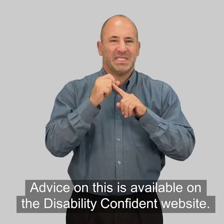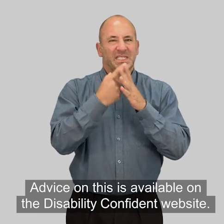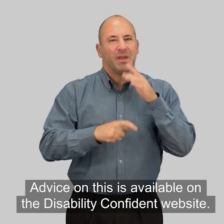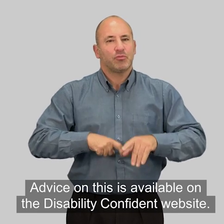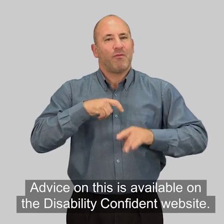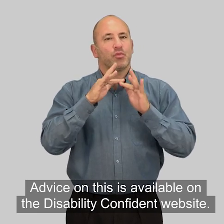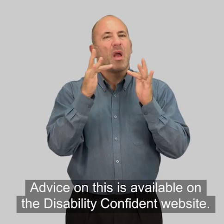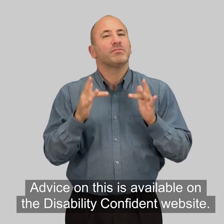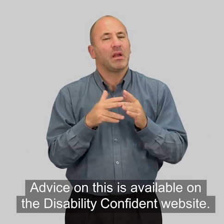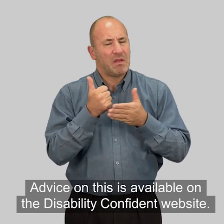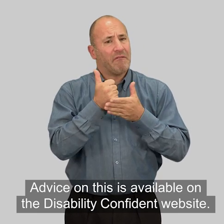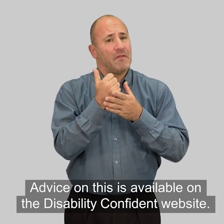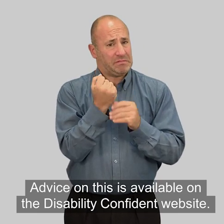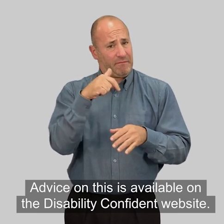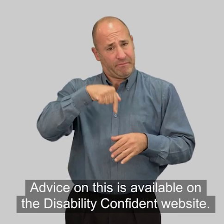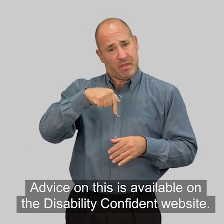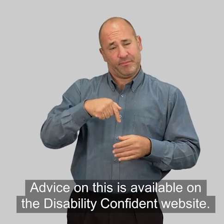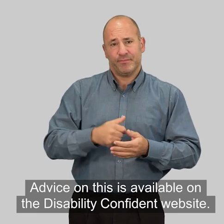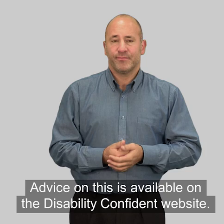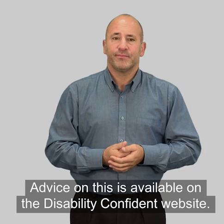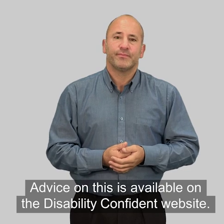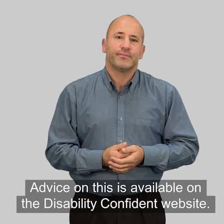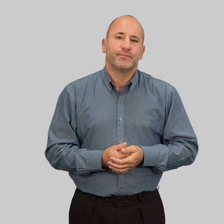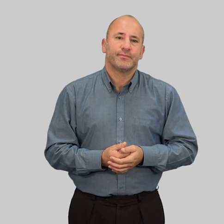Advice on this is available on the Disability Confident website.